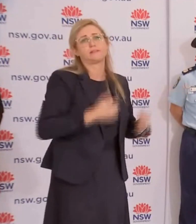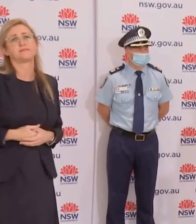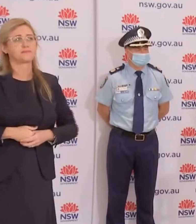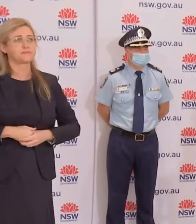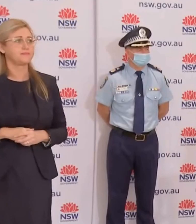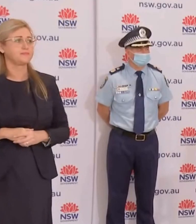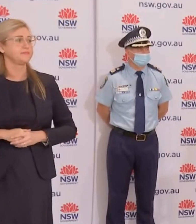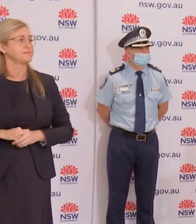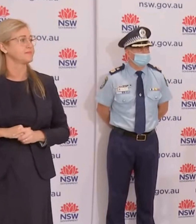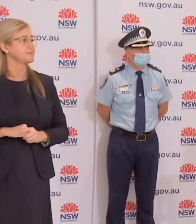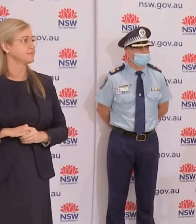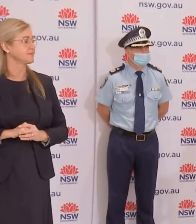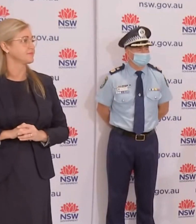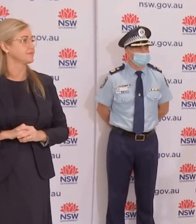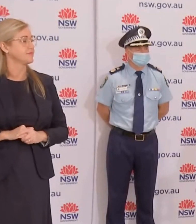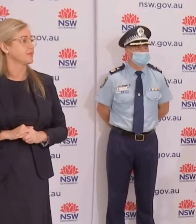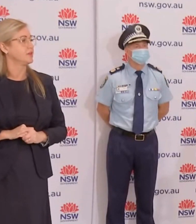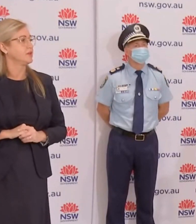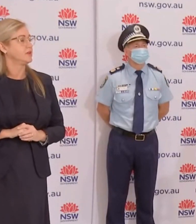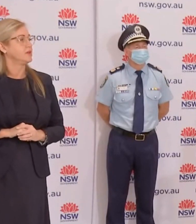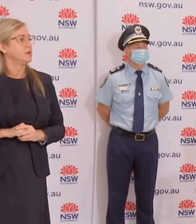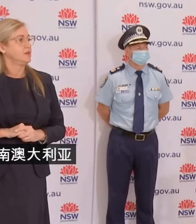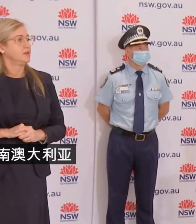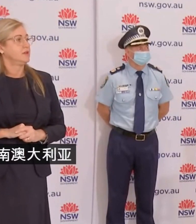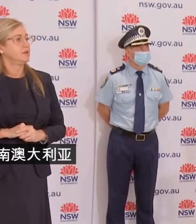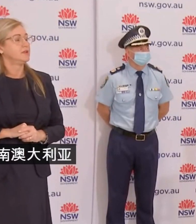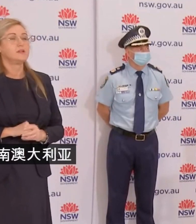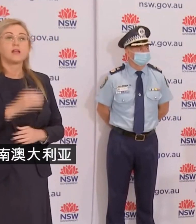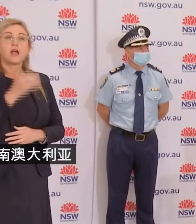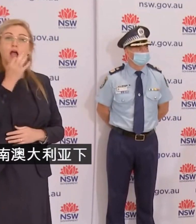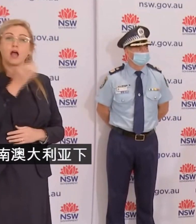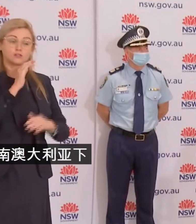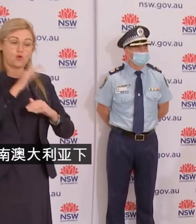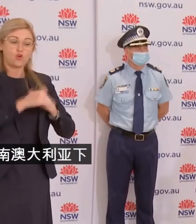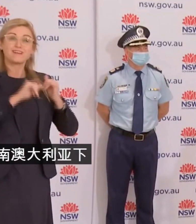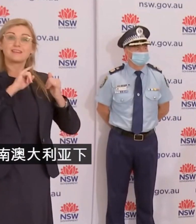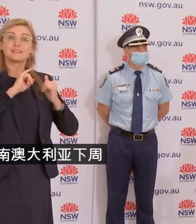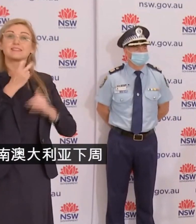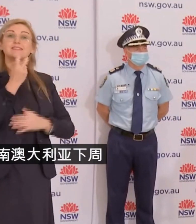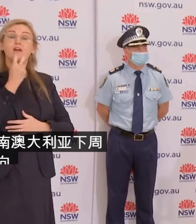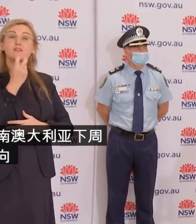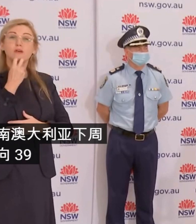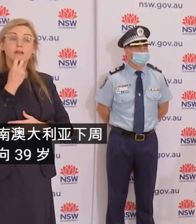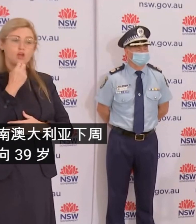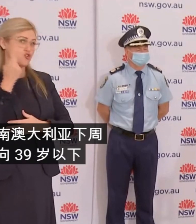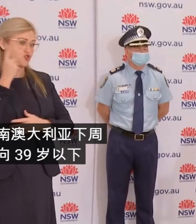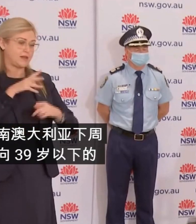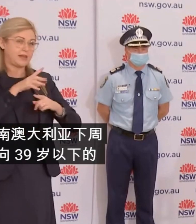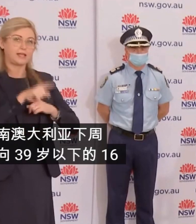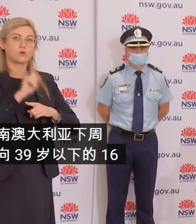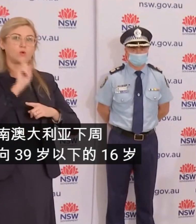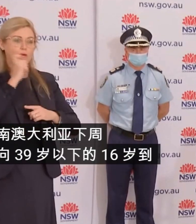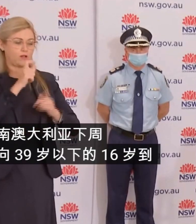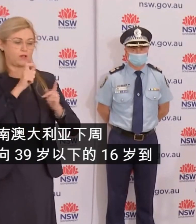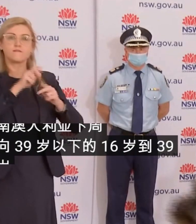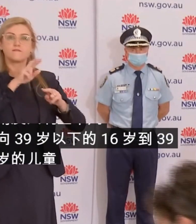I'll come back in a second, yeah. South Australia's offering Pfizer, I think, to over 16s. I'm sorry, I didn't hear. South Australia offering Pfizer next week to under 39s. It's 16